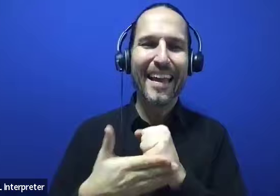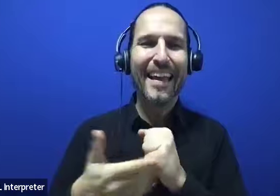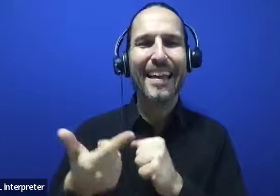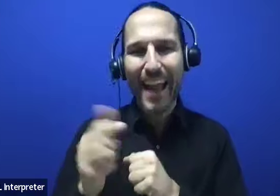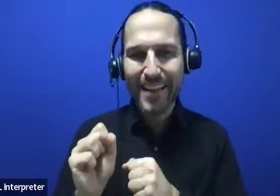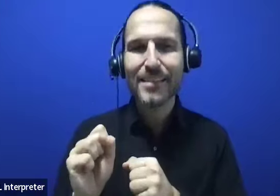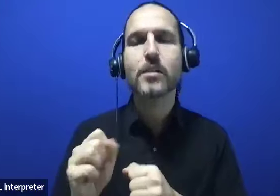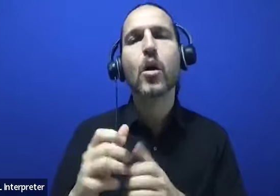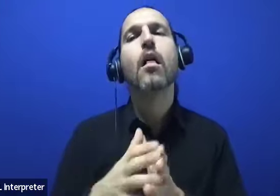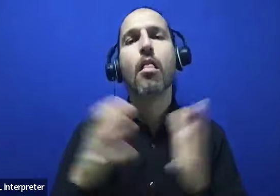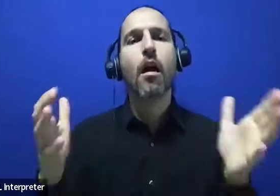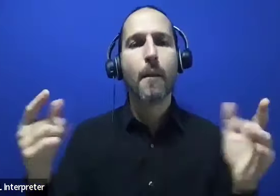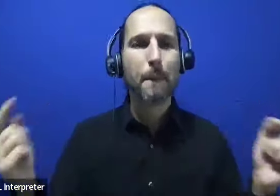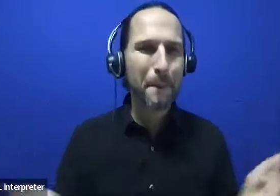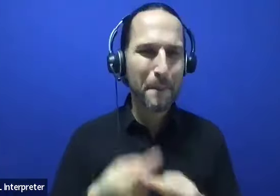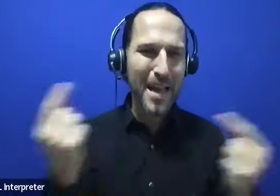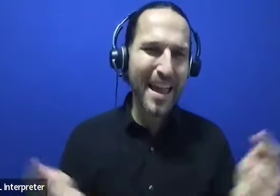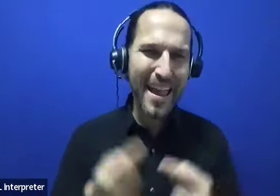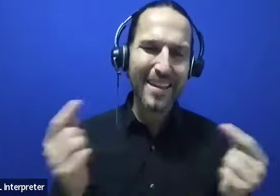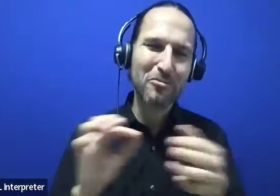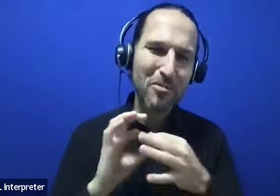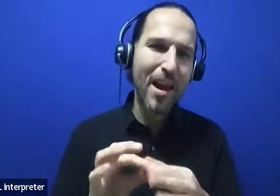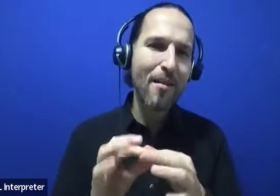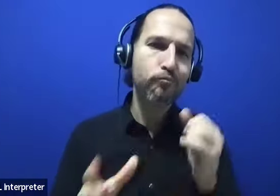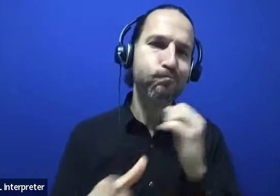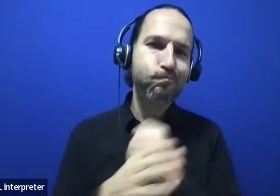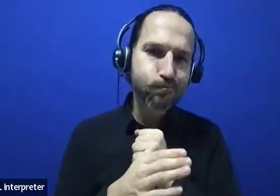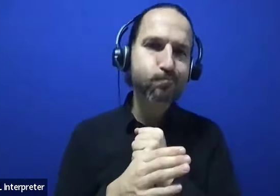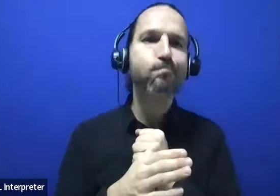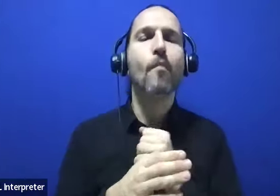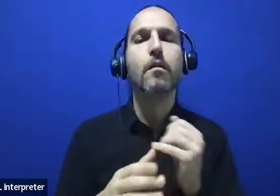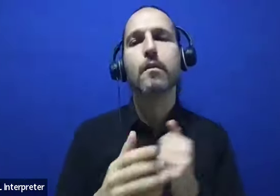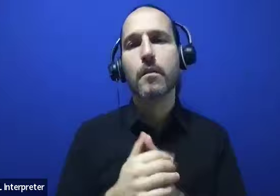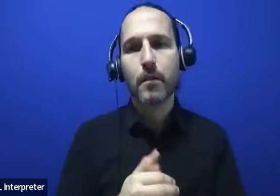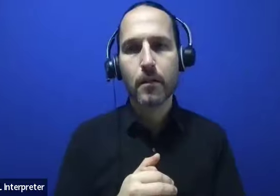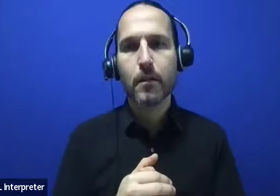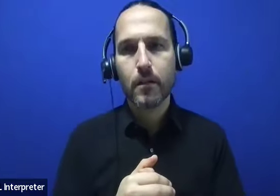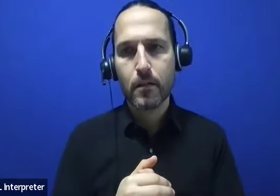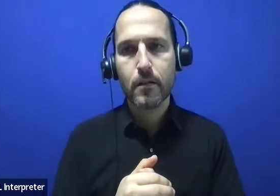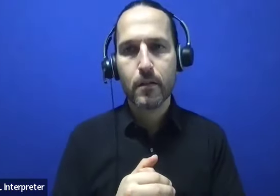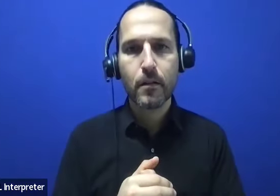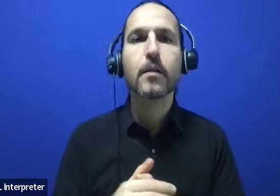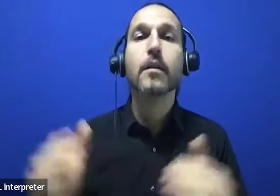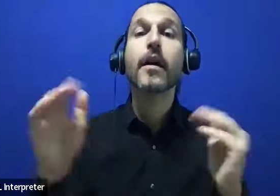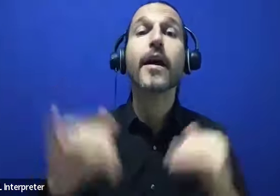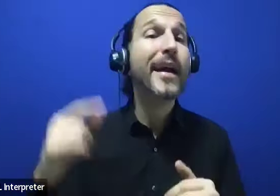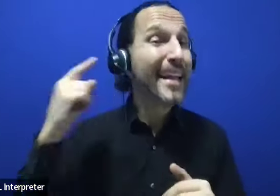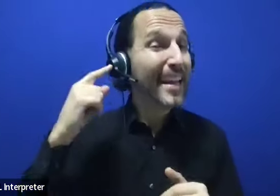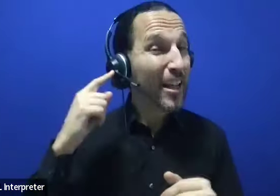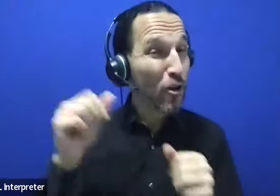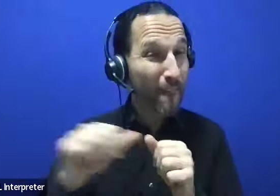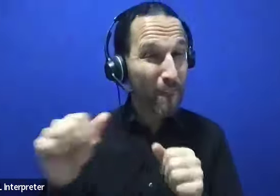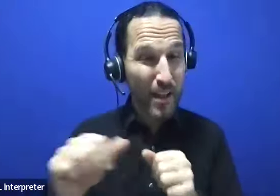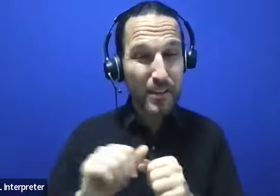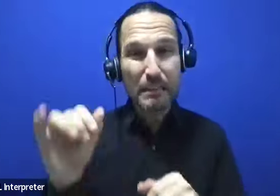lot of pain around constipation and gas for children with Charge. Ear infections are very